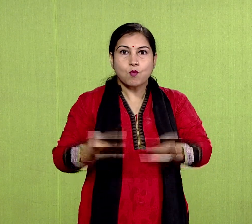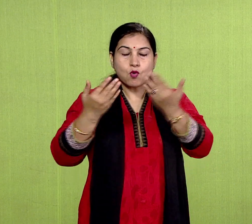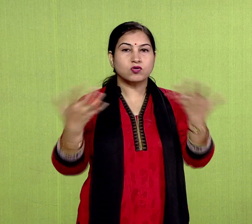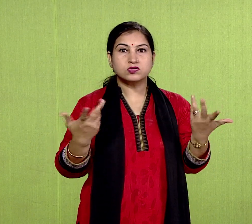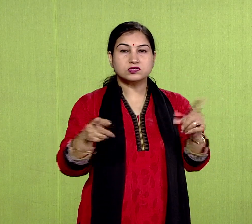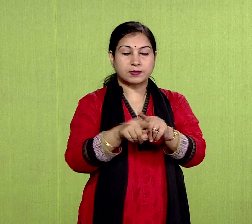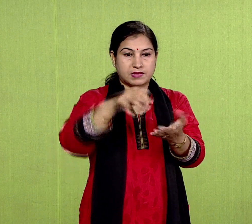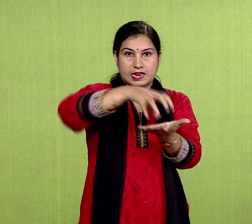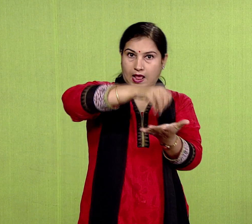rice,